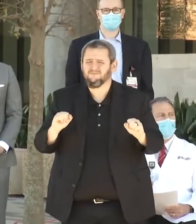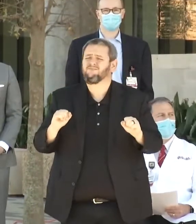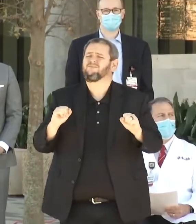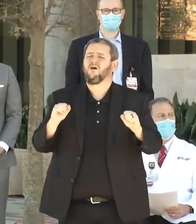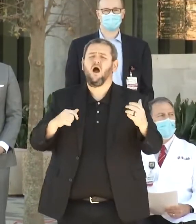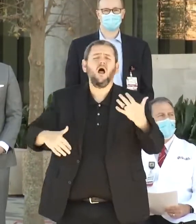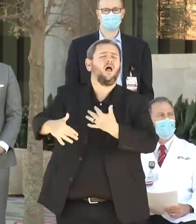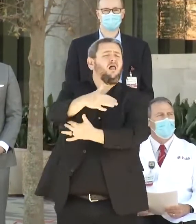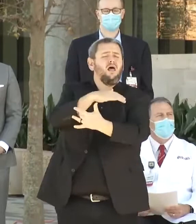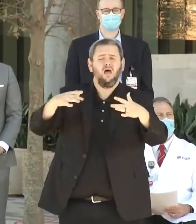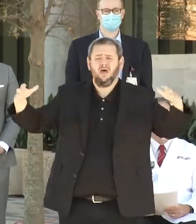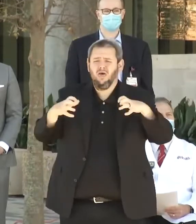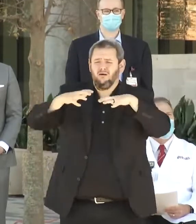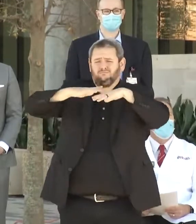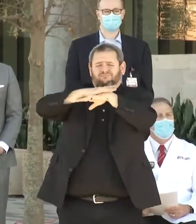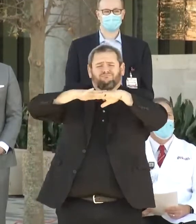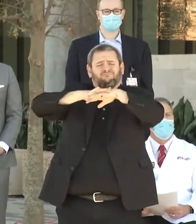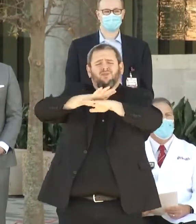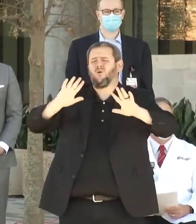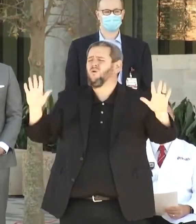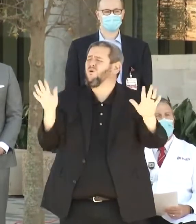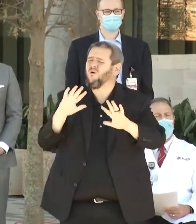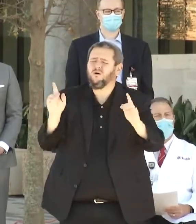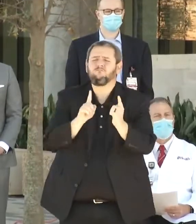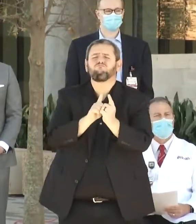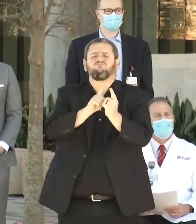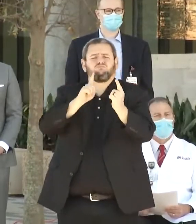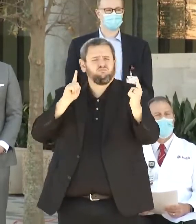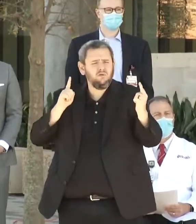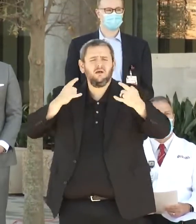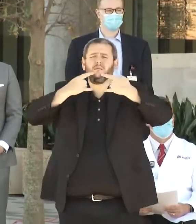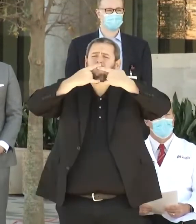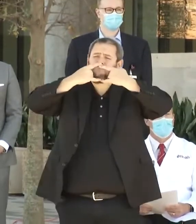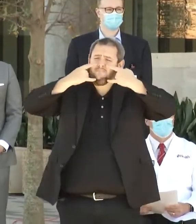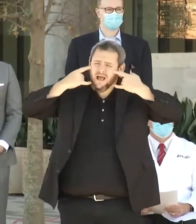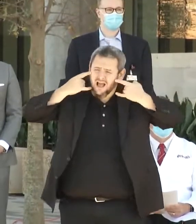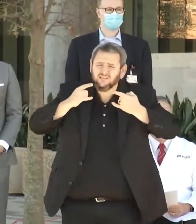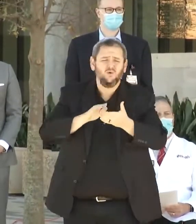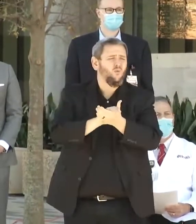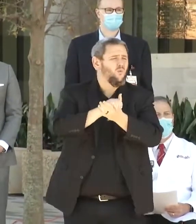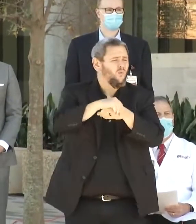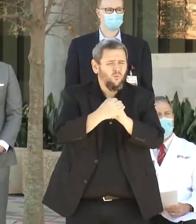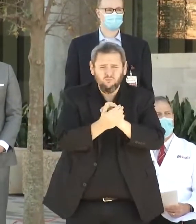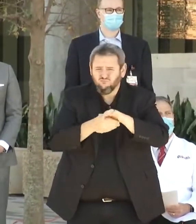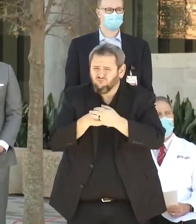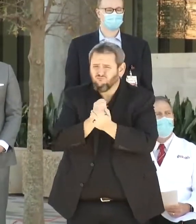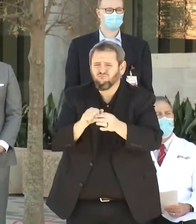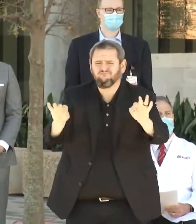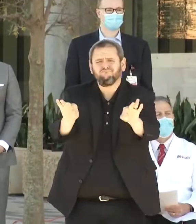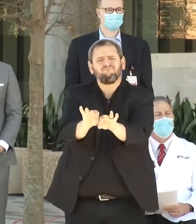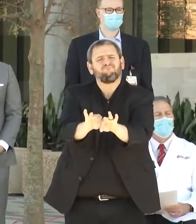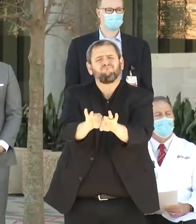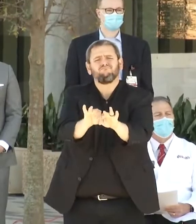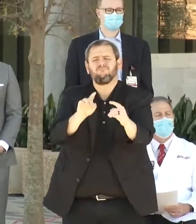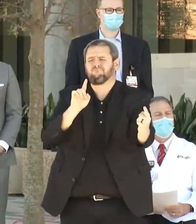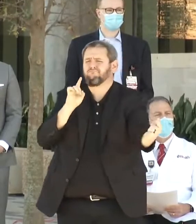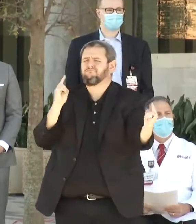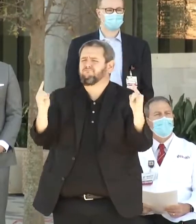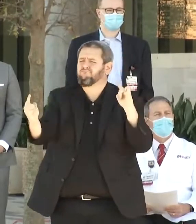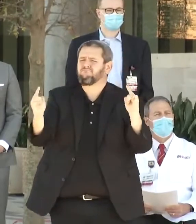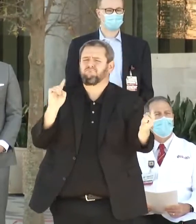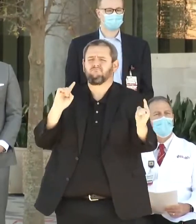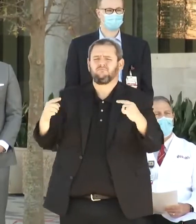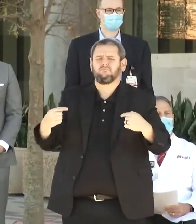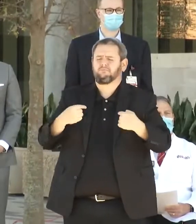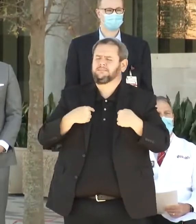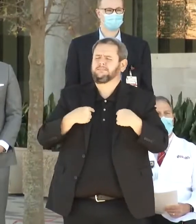wearing a mask, washing our hands, and watching our distance. I wear a mask every day, and I ask every Oklahoman to wear a mask